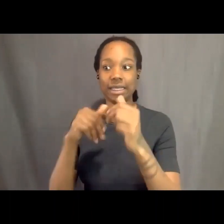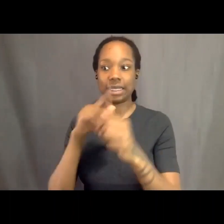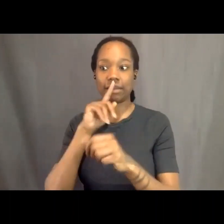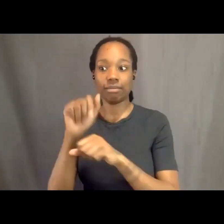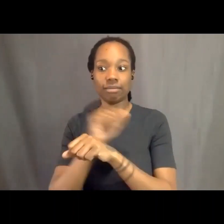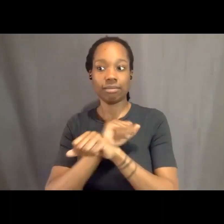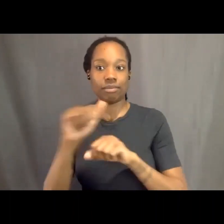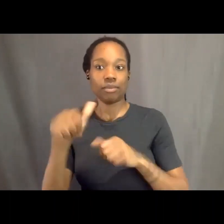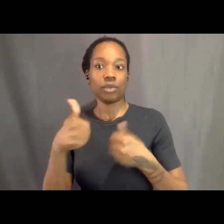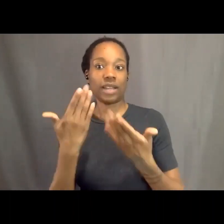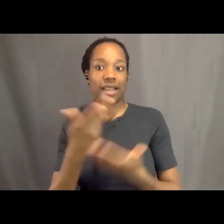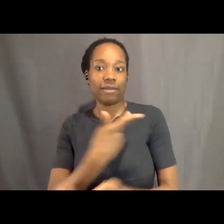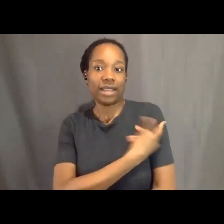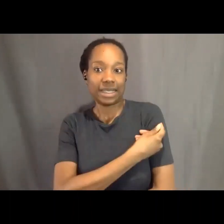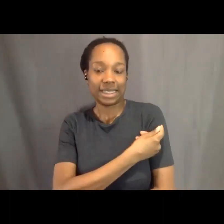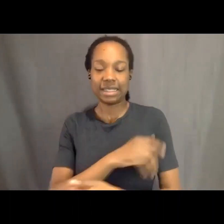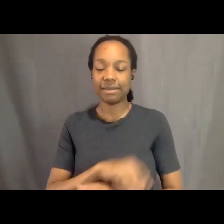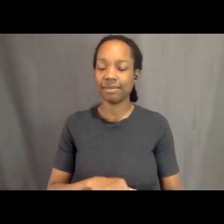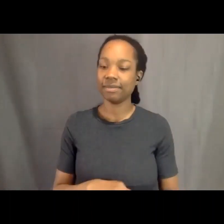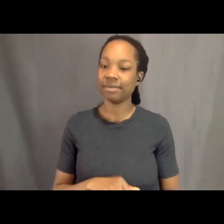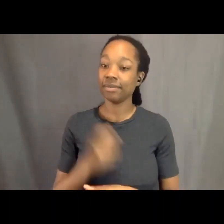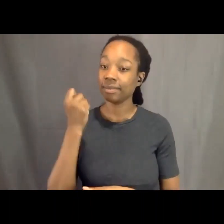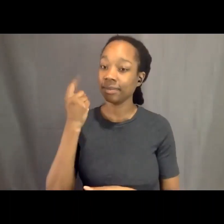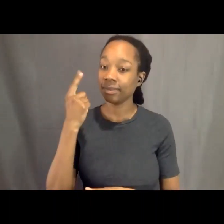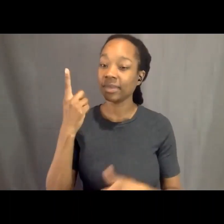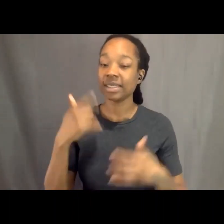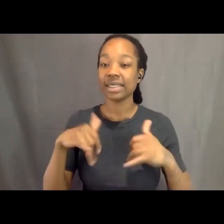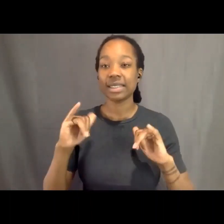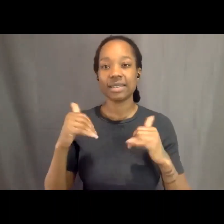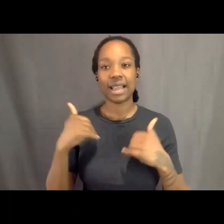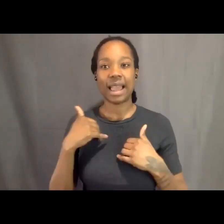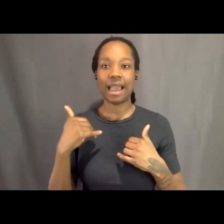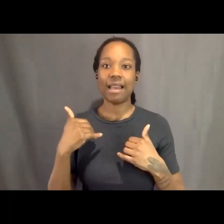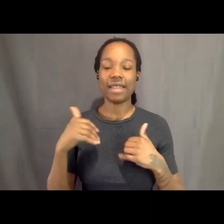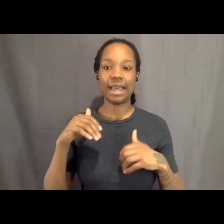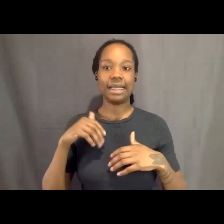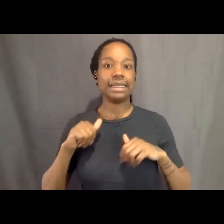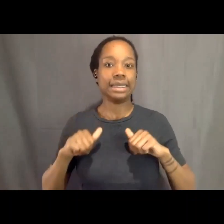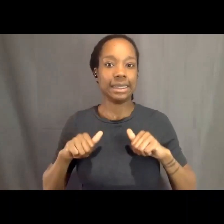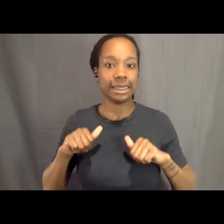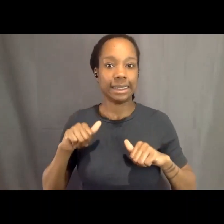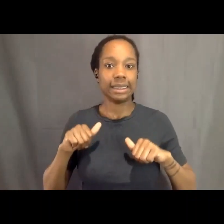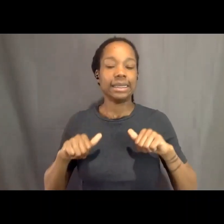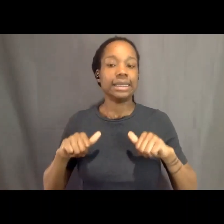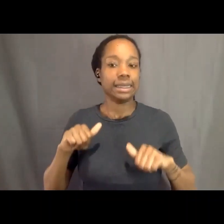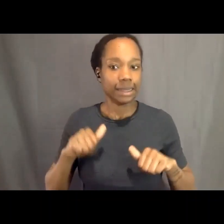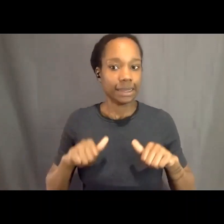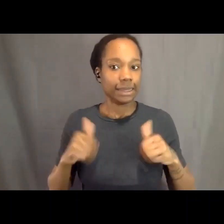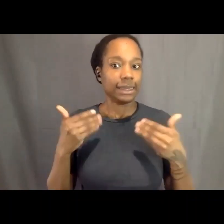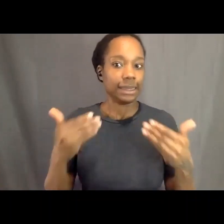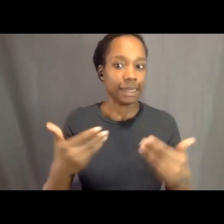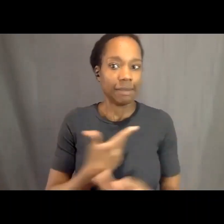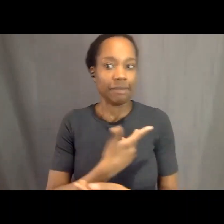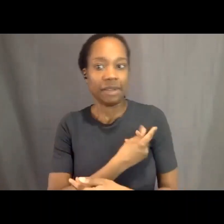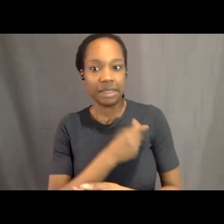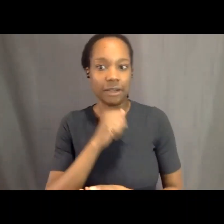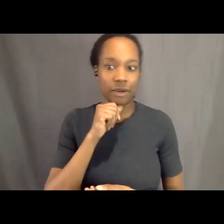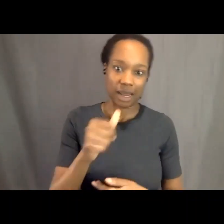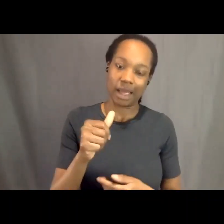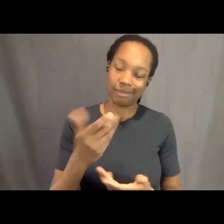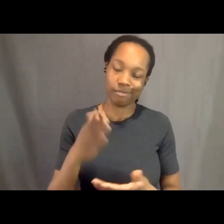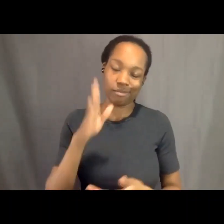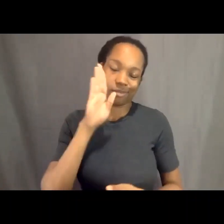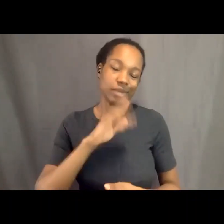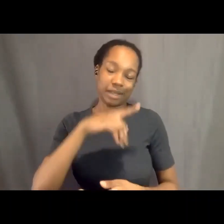there still remains this idea of vaccine hesitancy among brown and Black people. It is understandable due to many of the things